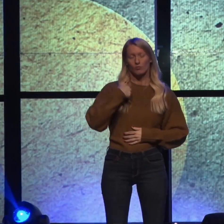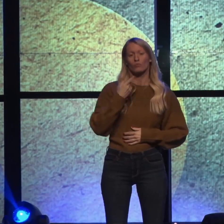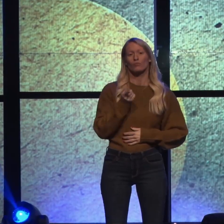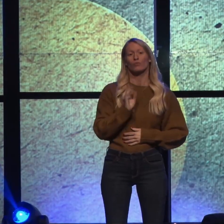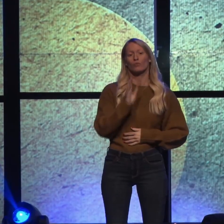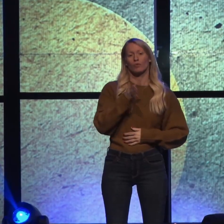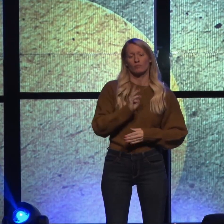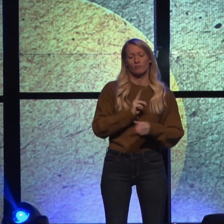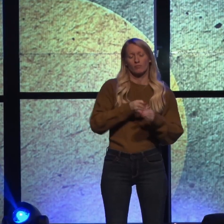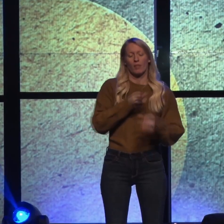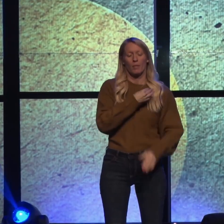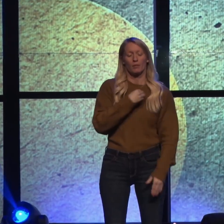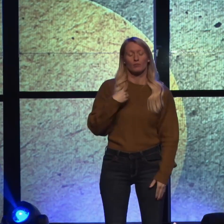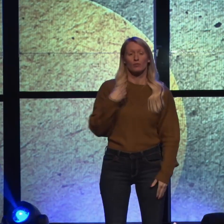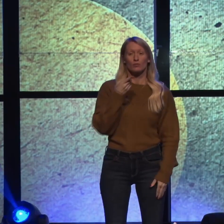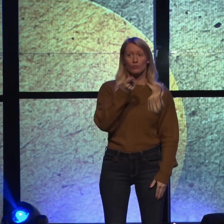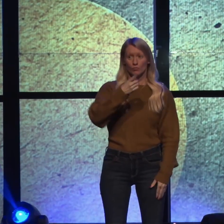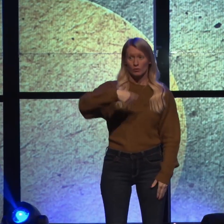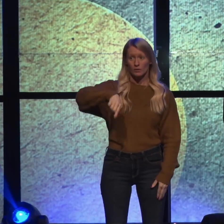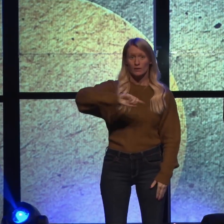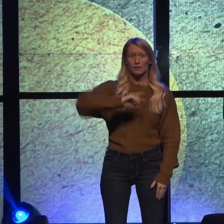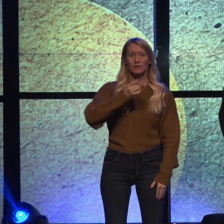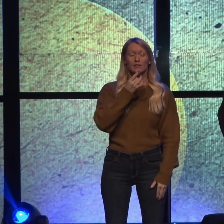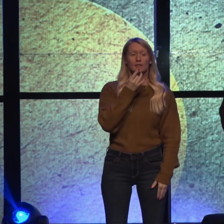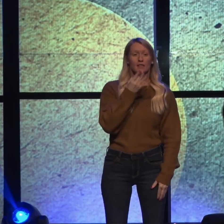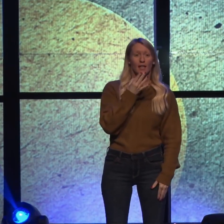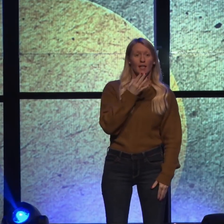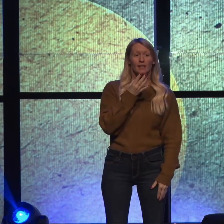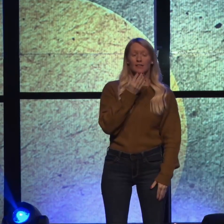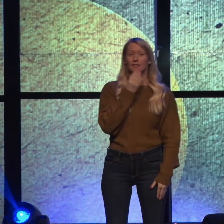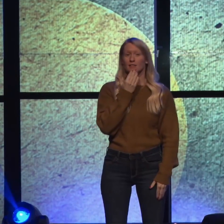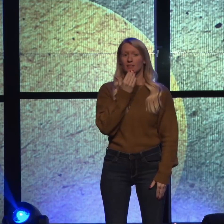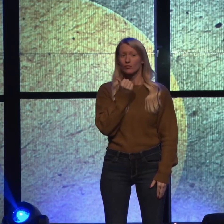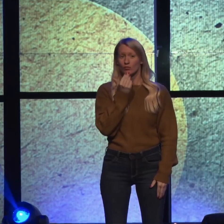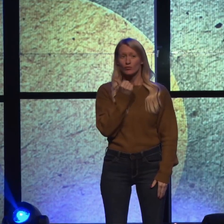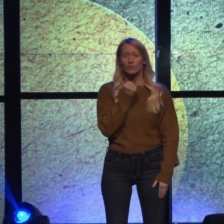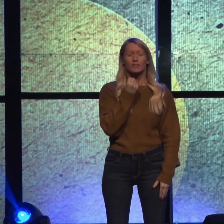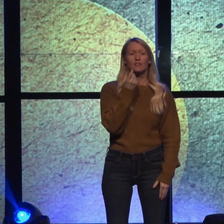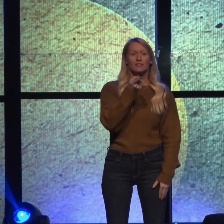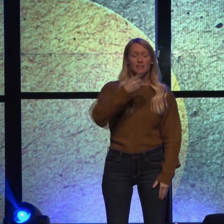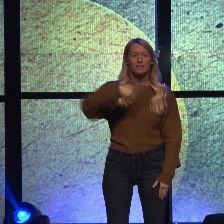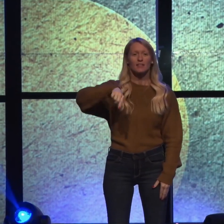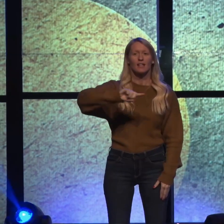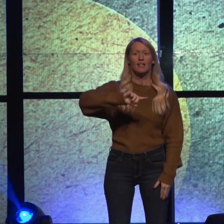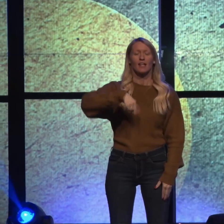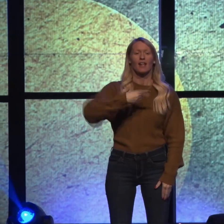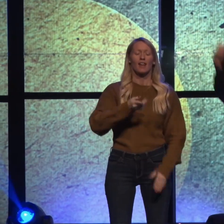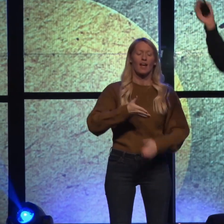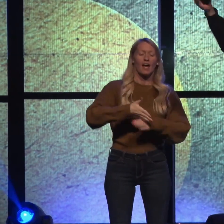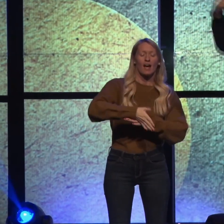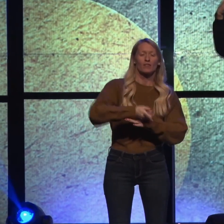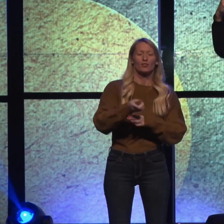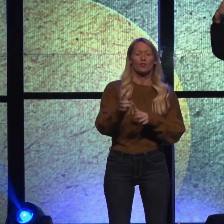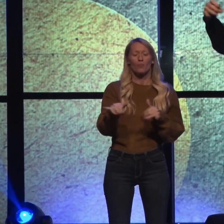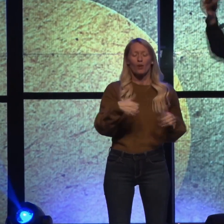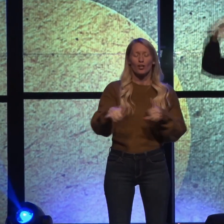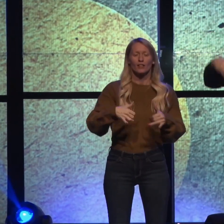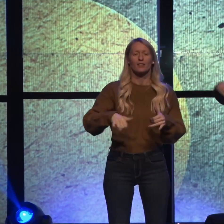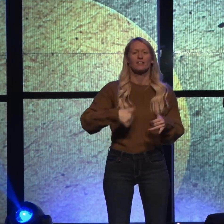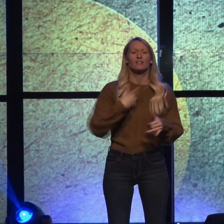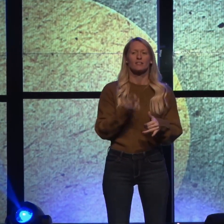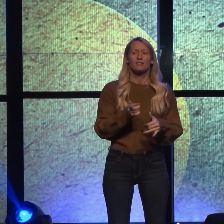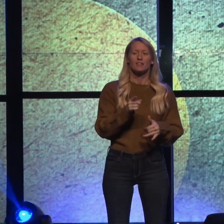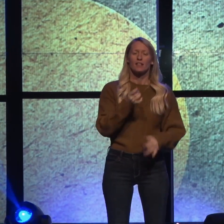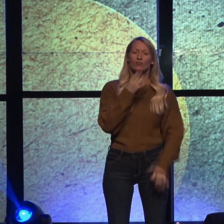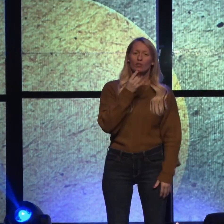We've got some snacks out at the after party, AKA meet and mingle, the after party. So grab a snack, bring it